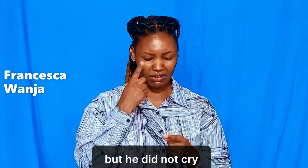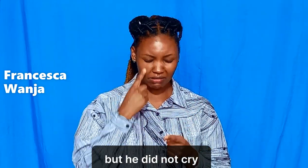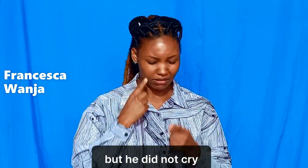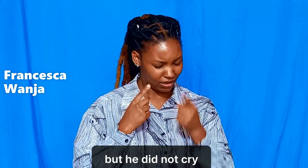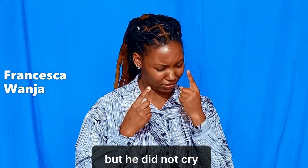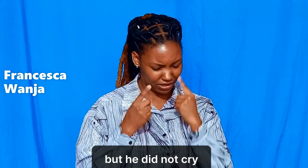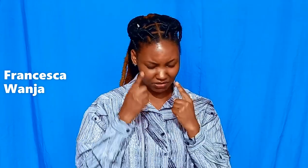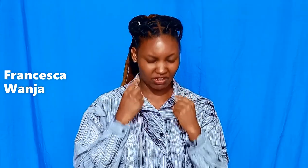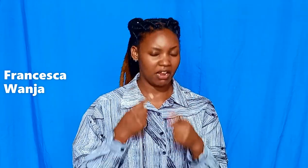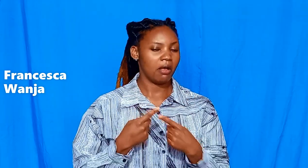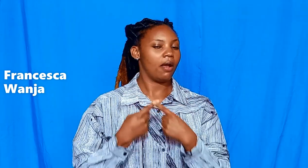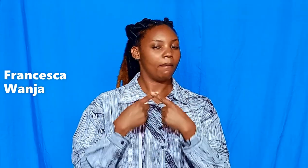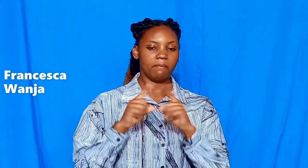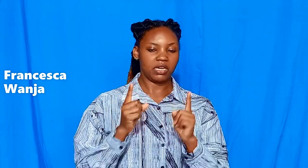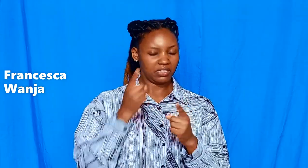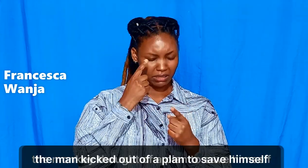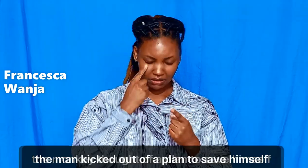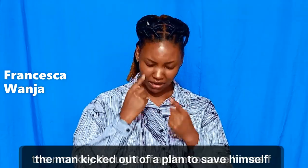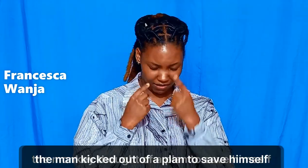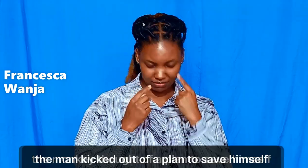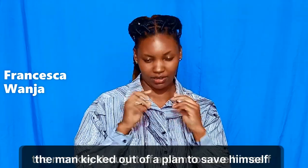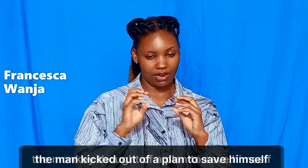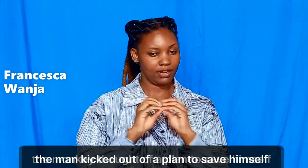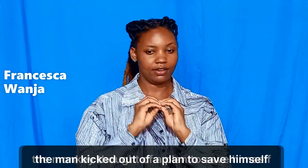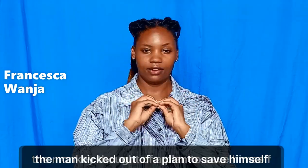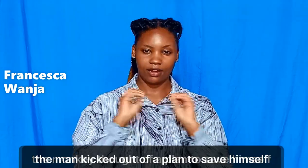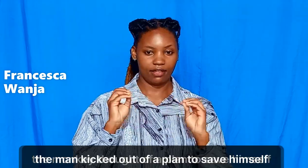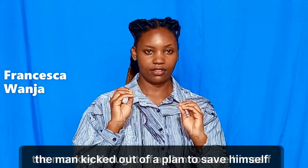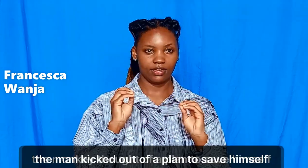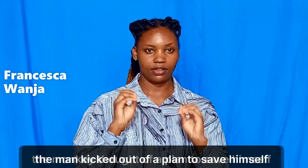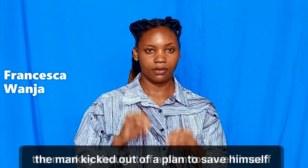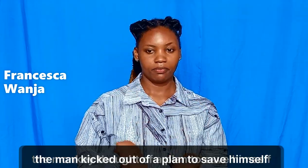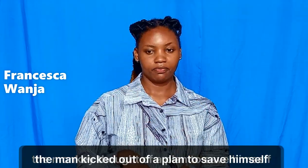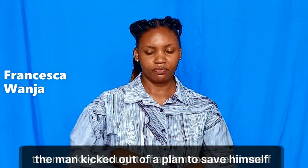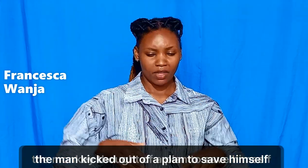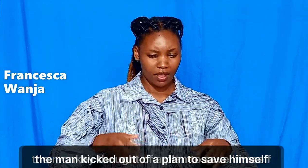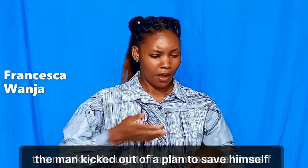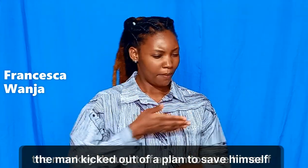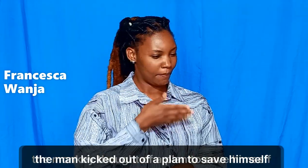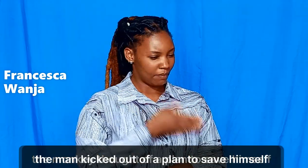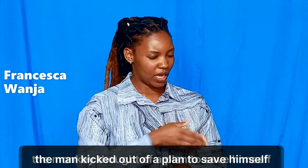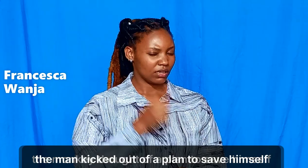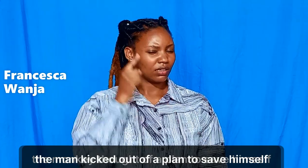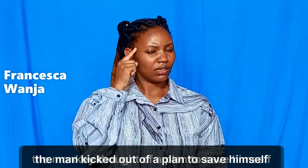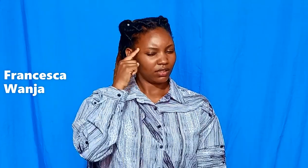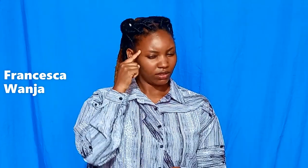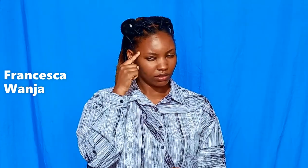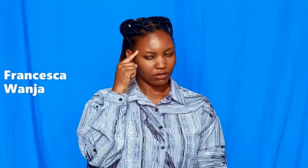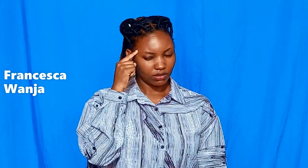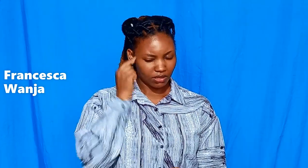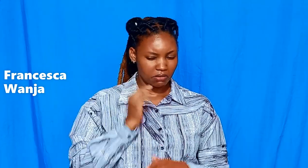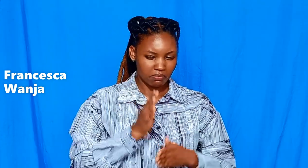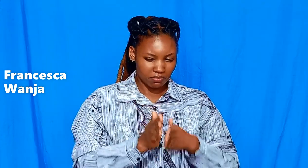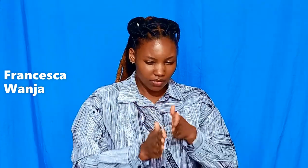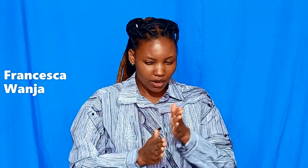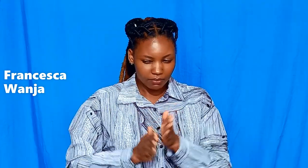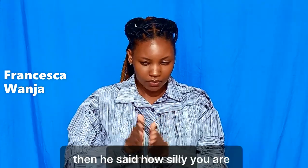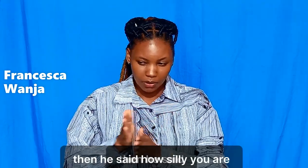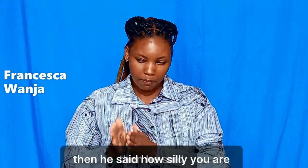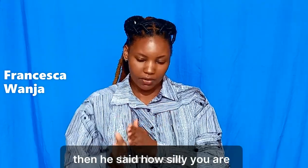cry. The monkey thought of a plan to save himself. Then he